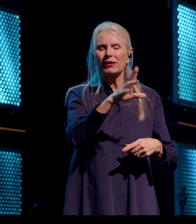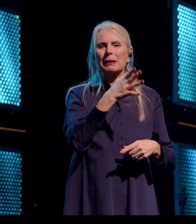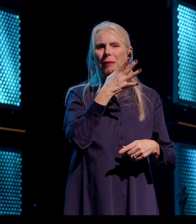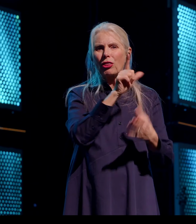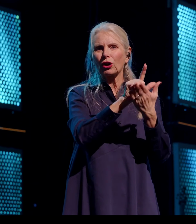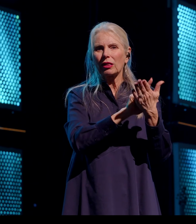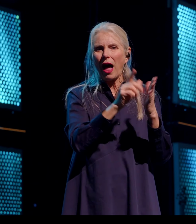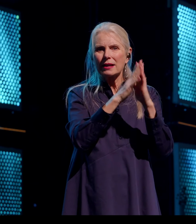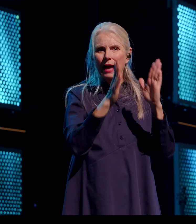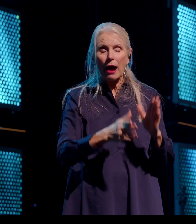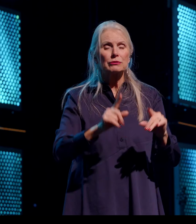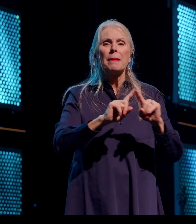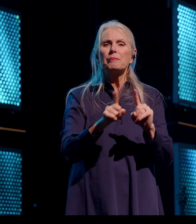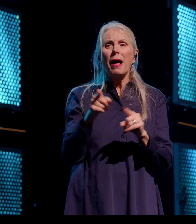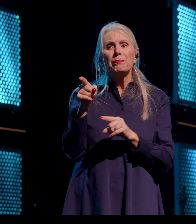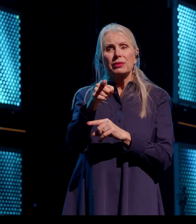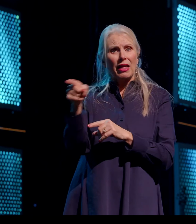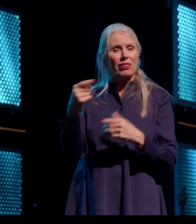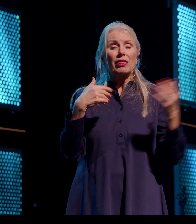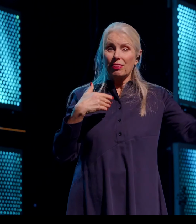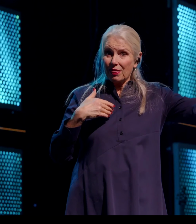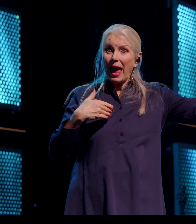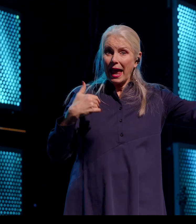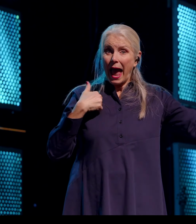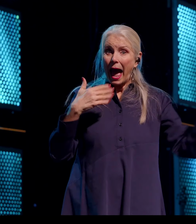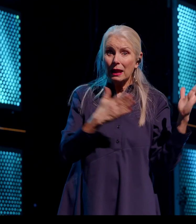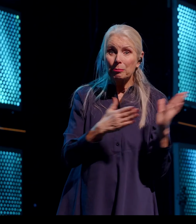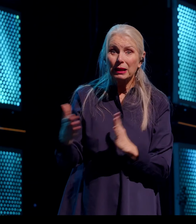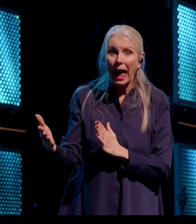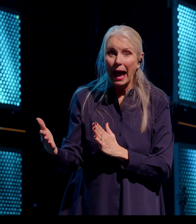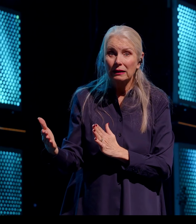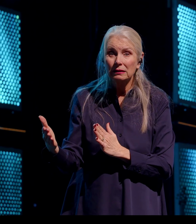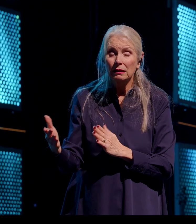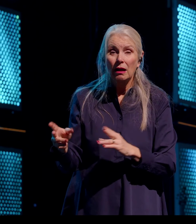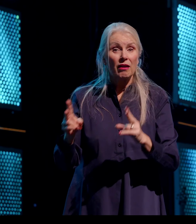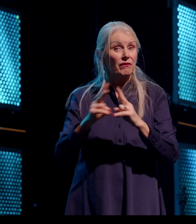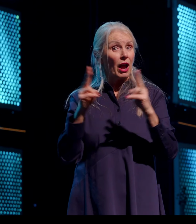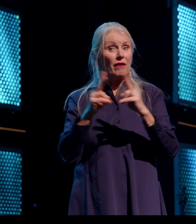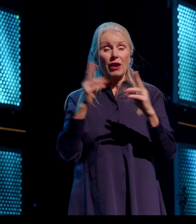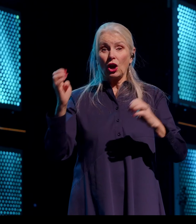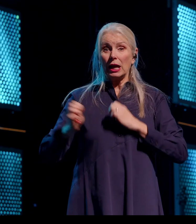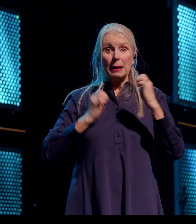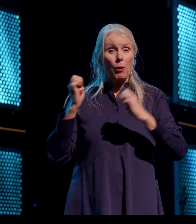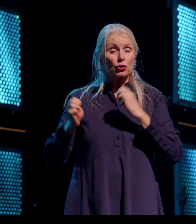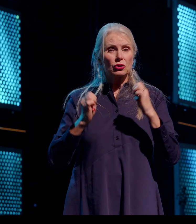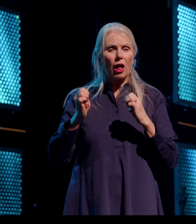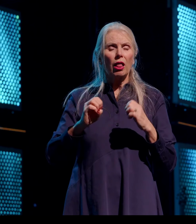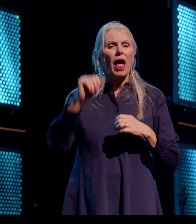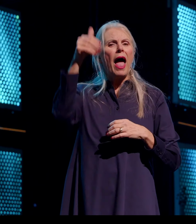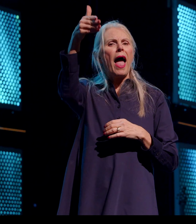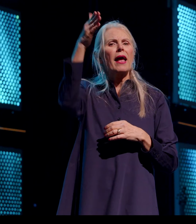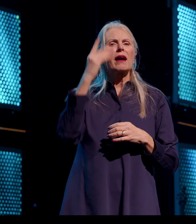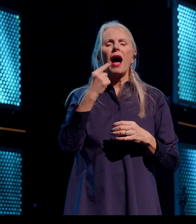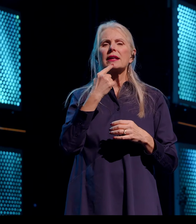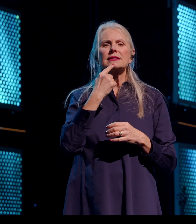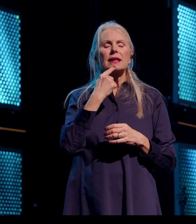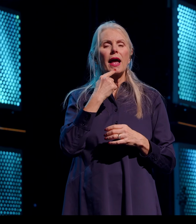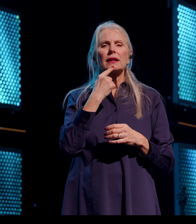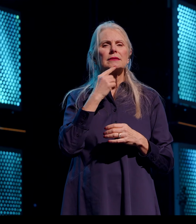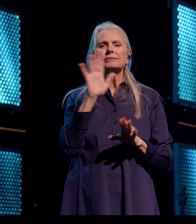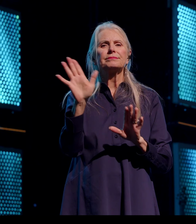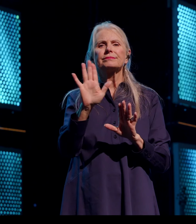But I think it's this moment they had a plan, very emotional, for them. It's like God said enough to say, this is a closed